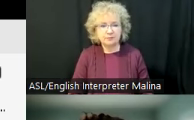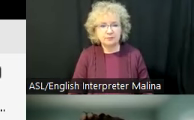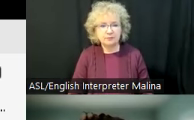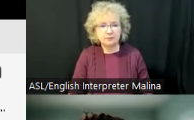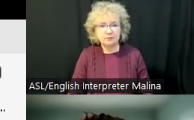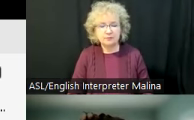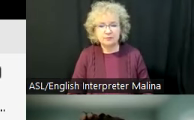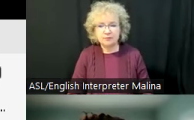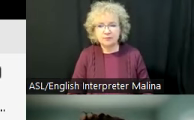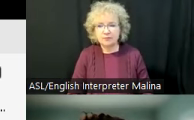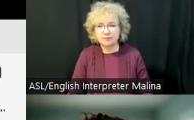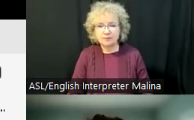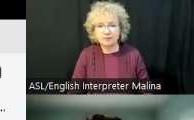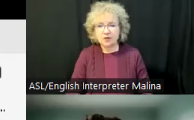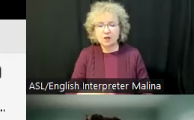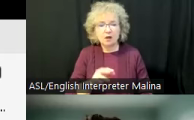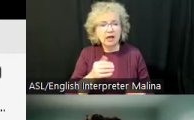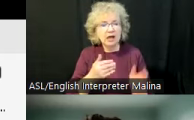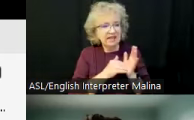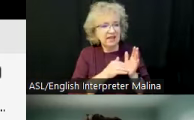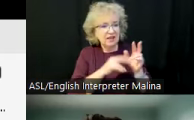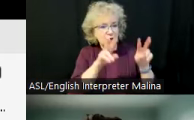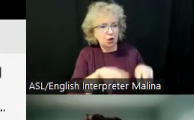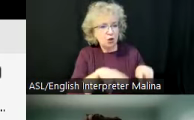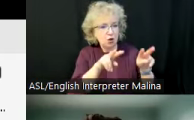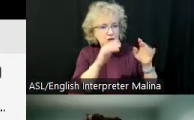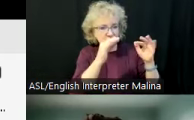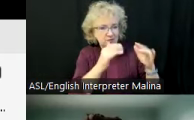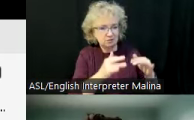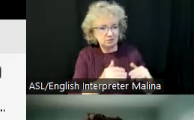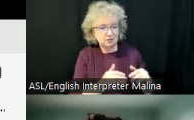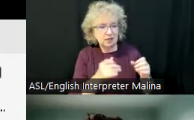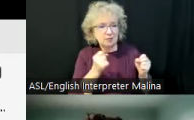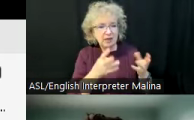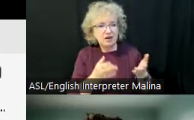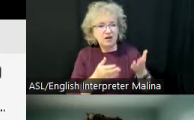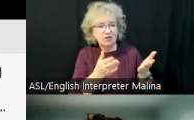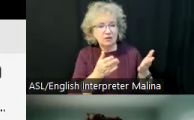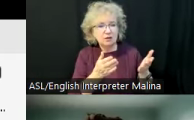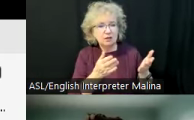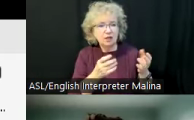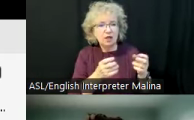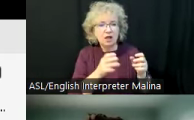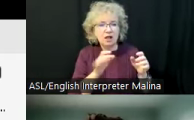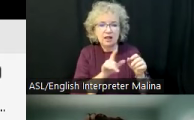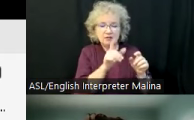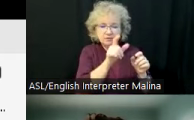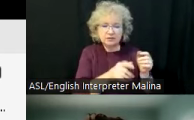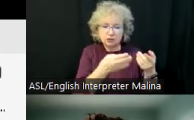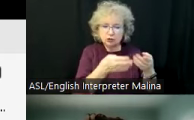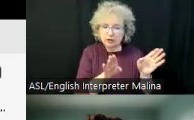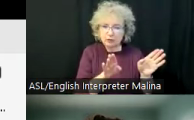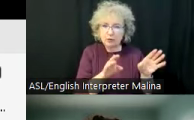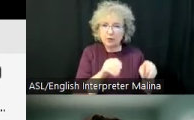And again, look at all the offerings. And so we have a lot of things for general provider resources.